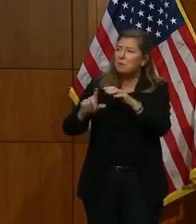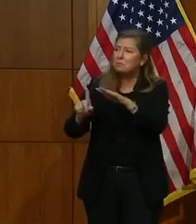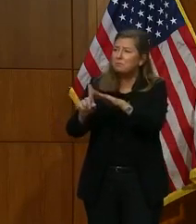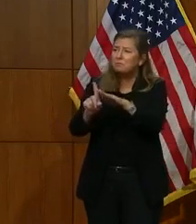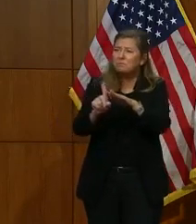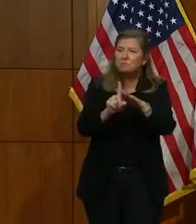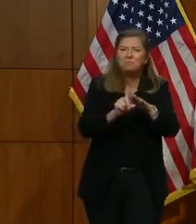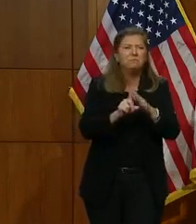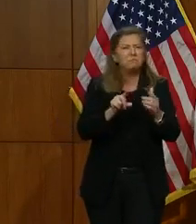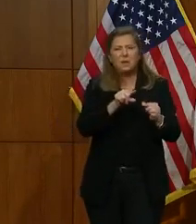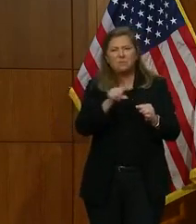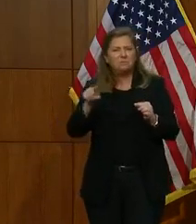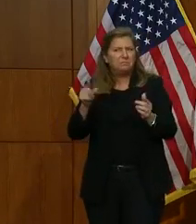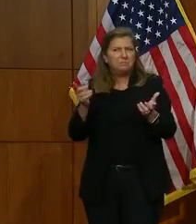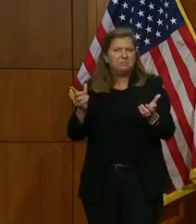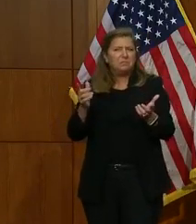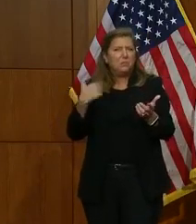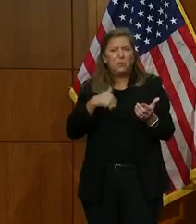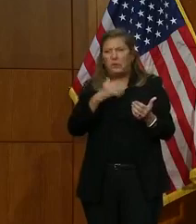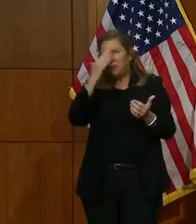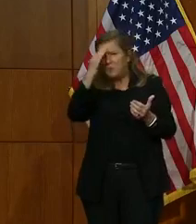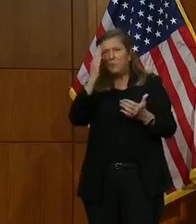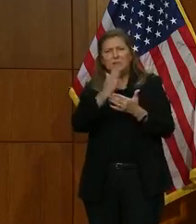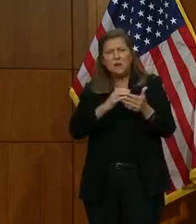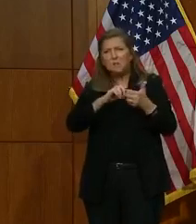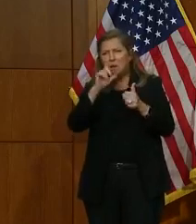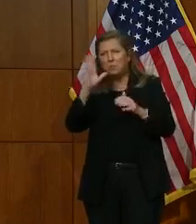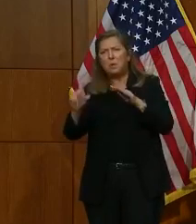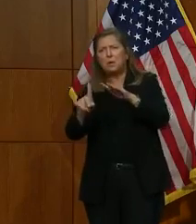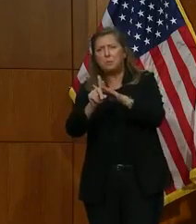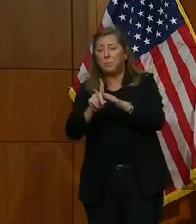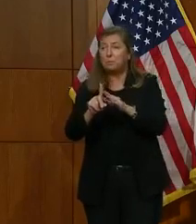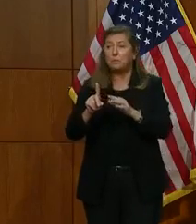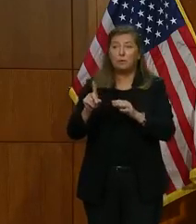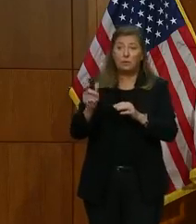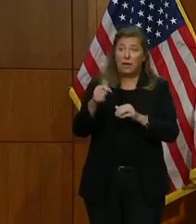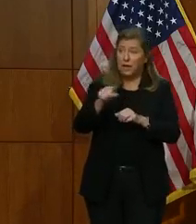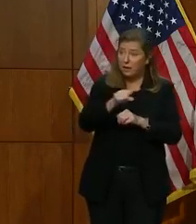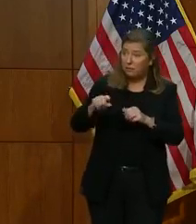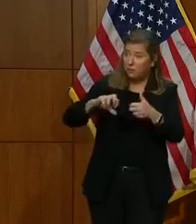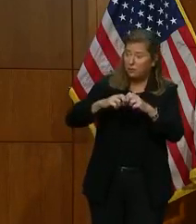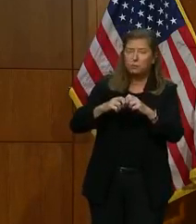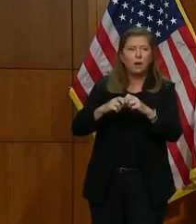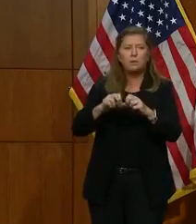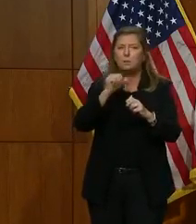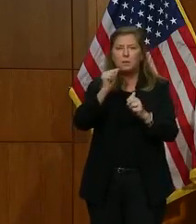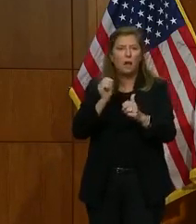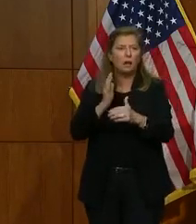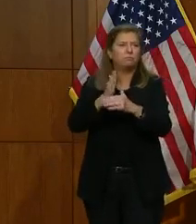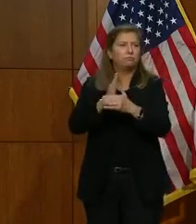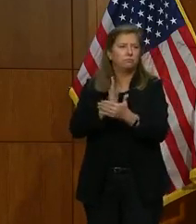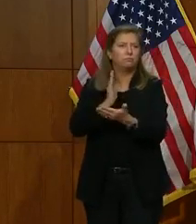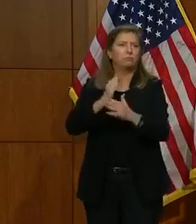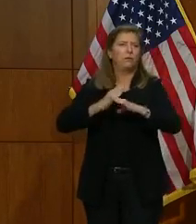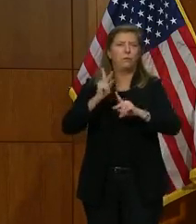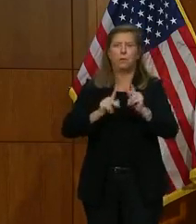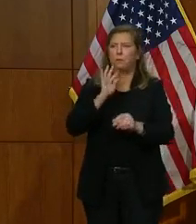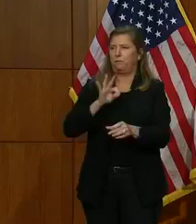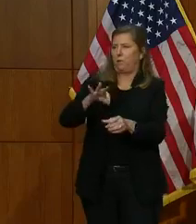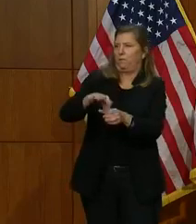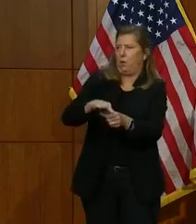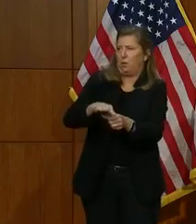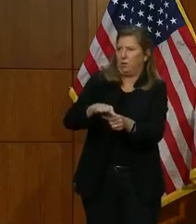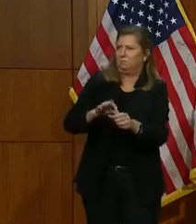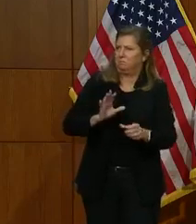we didn't anticipate necessarily, and at no point was voting interrupted in the Commonwealth. As